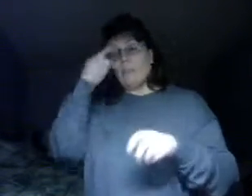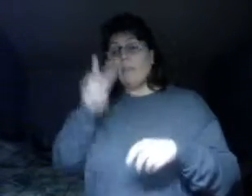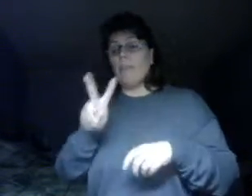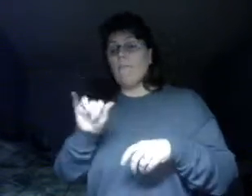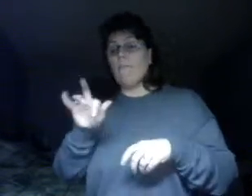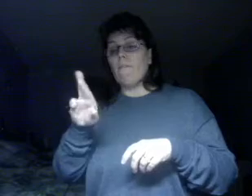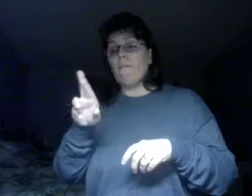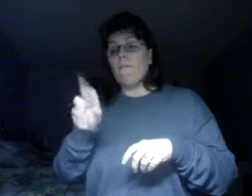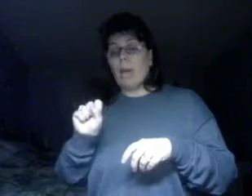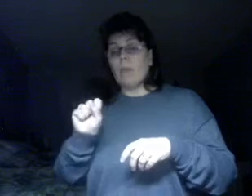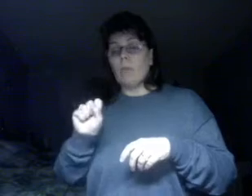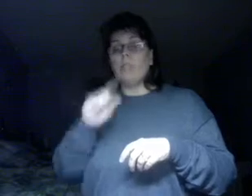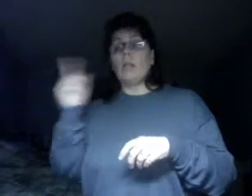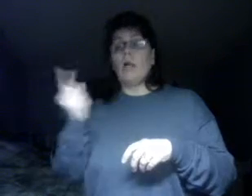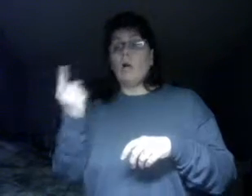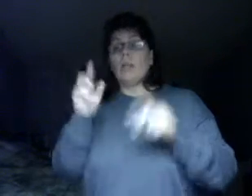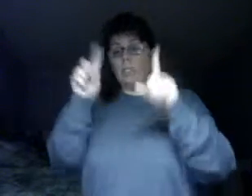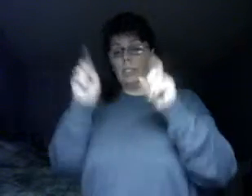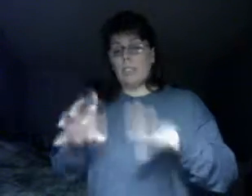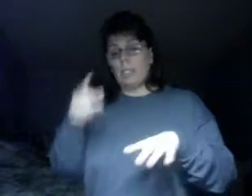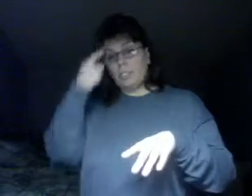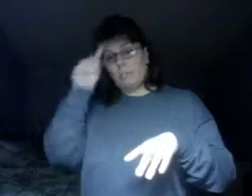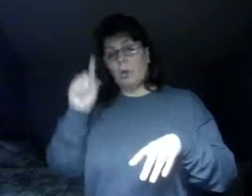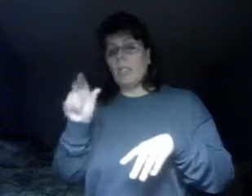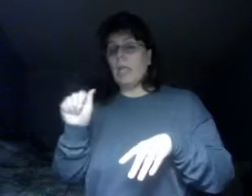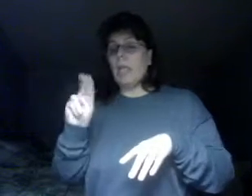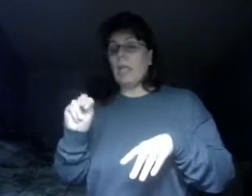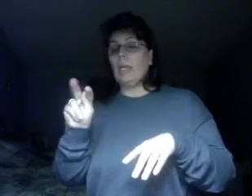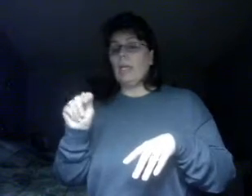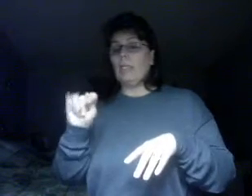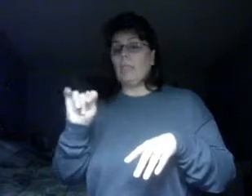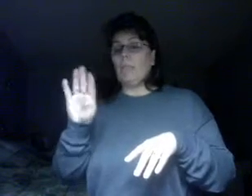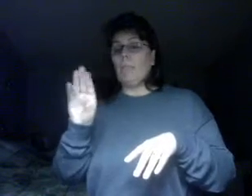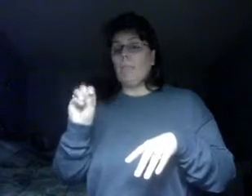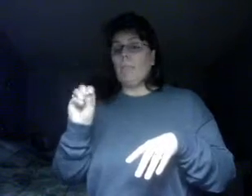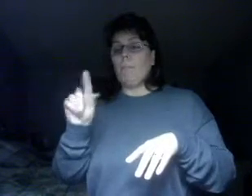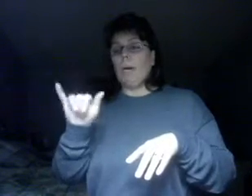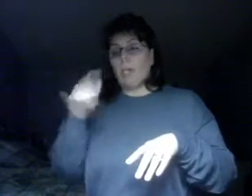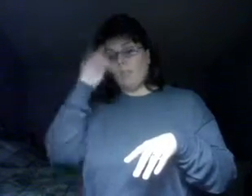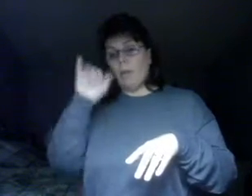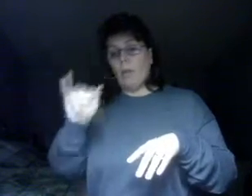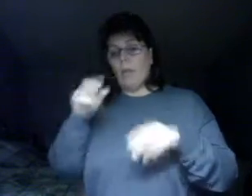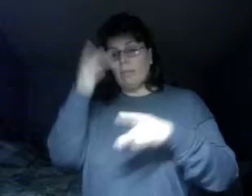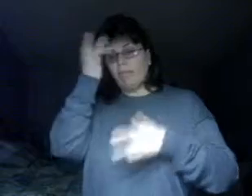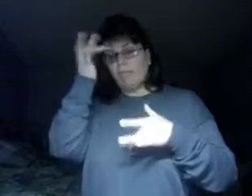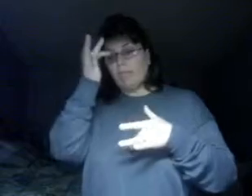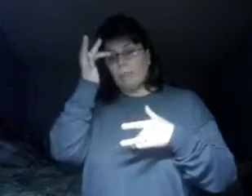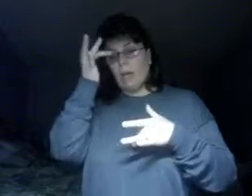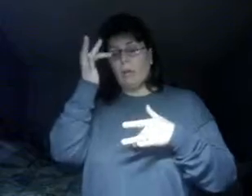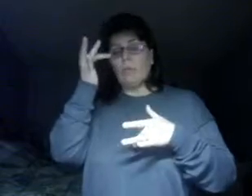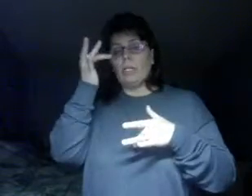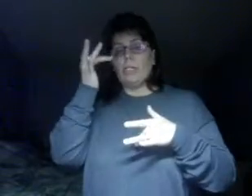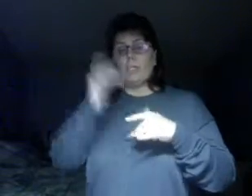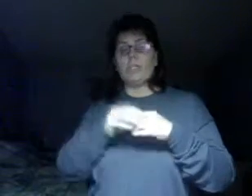virus. So if a person became infected with HIV 2 weeks ago and was tested today,